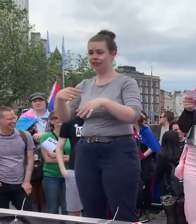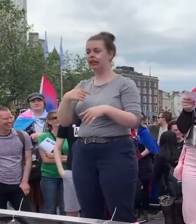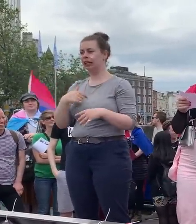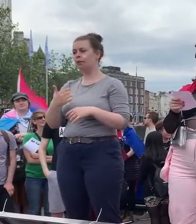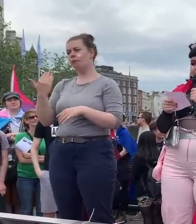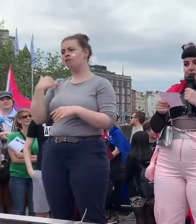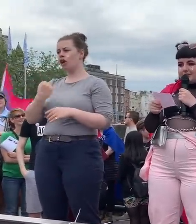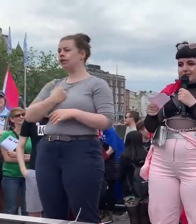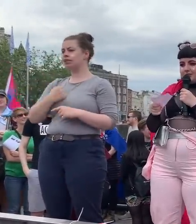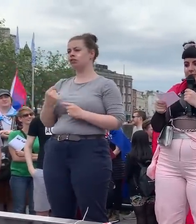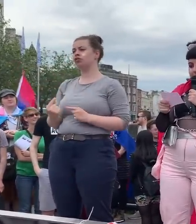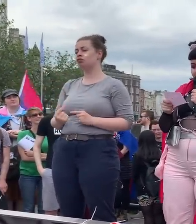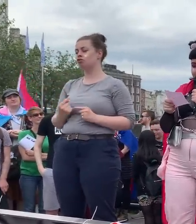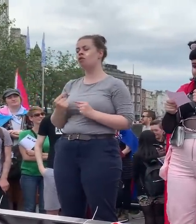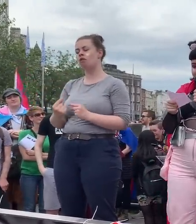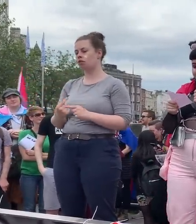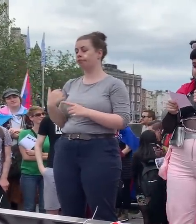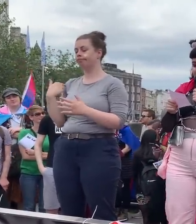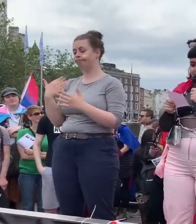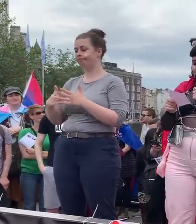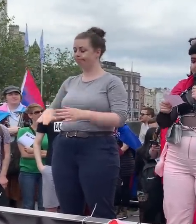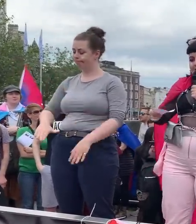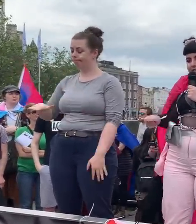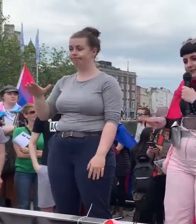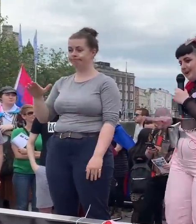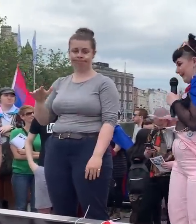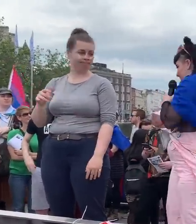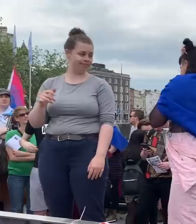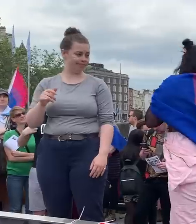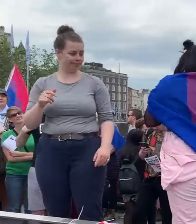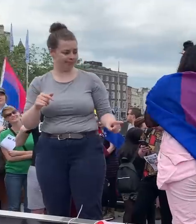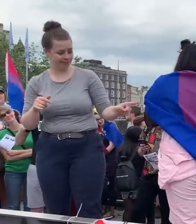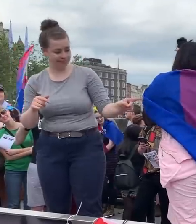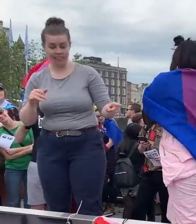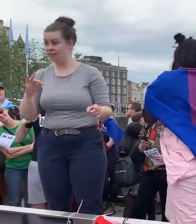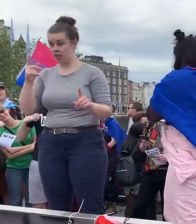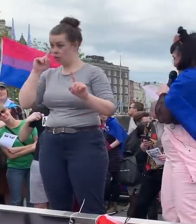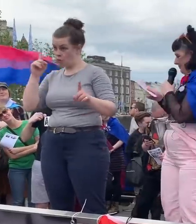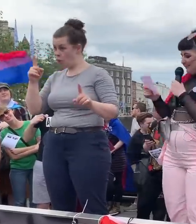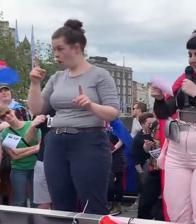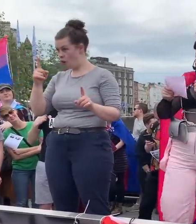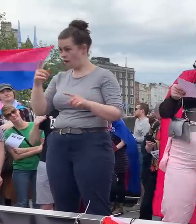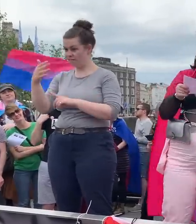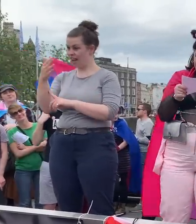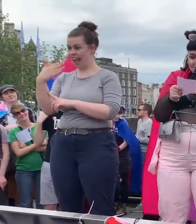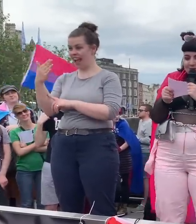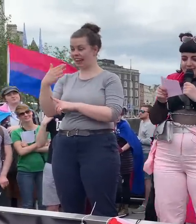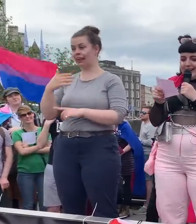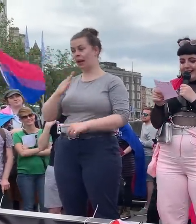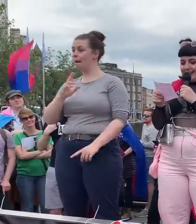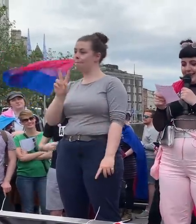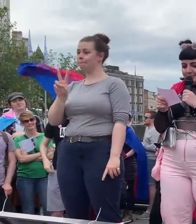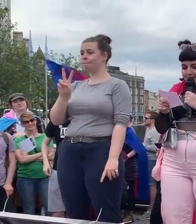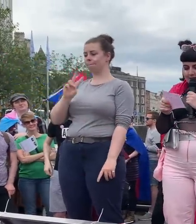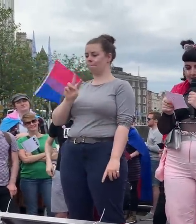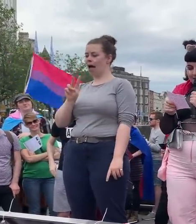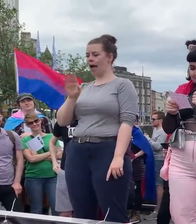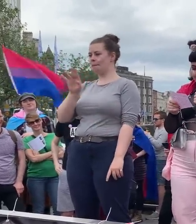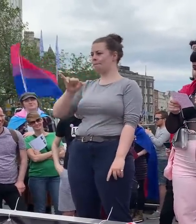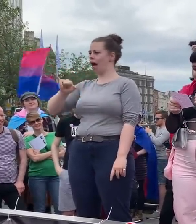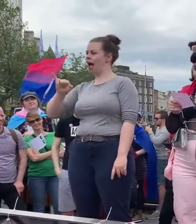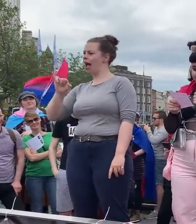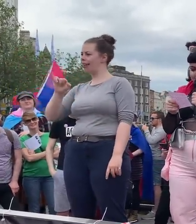struggled with my identity for as long as I can remember. If you can't see by my my bisexual flag cape,